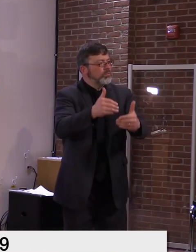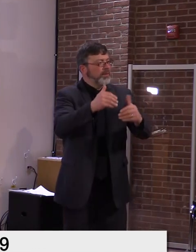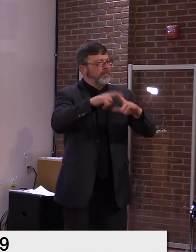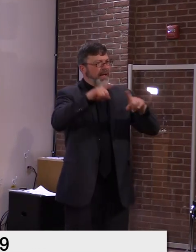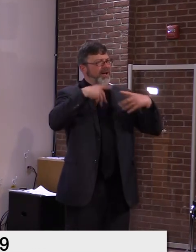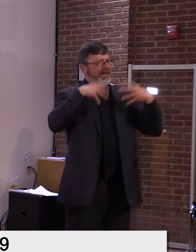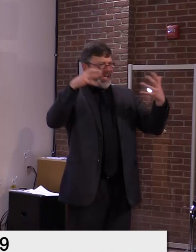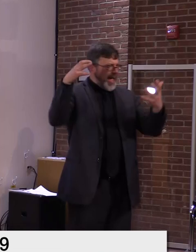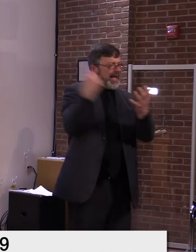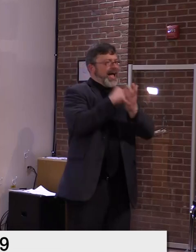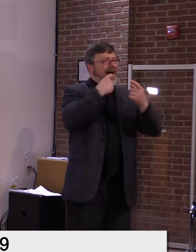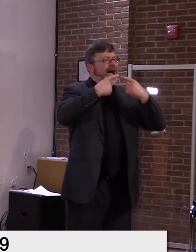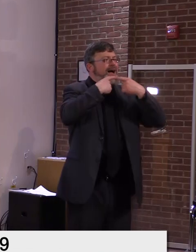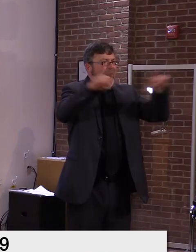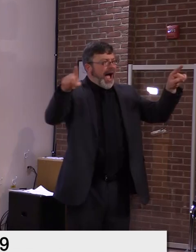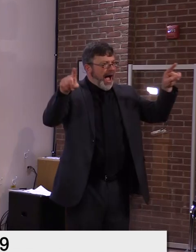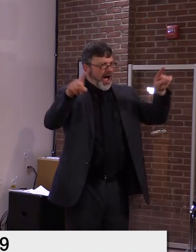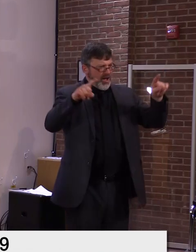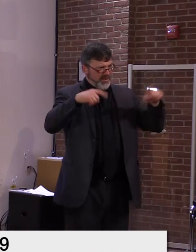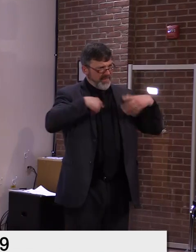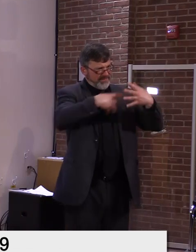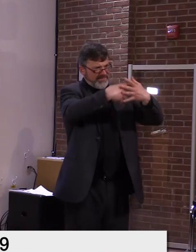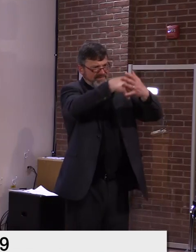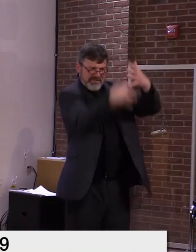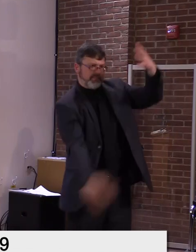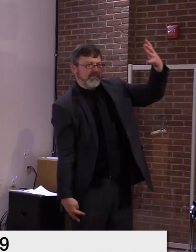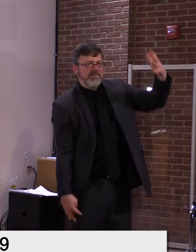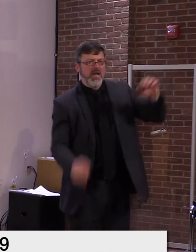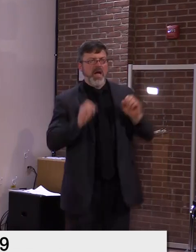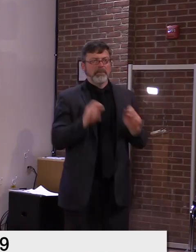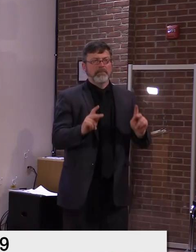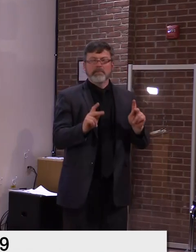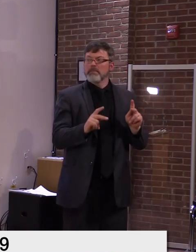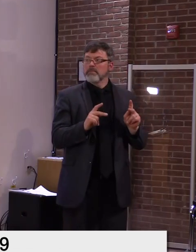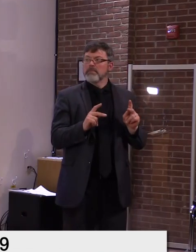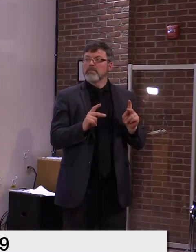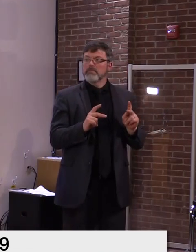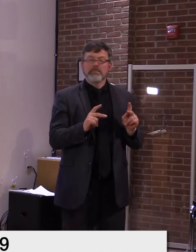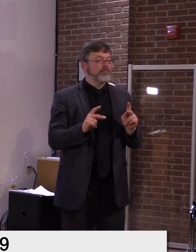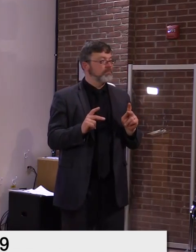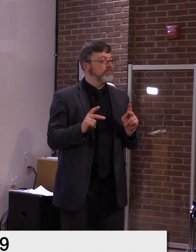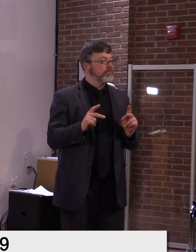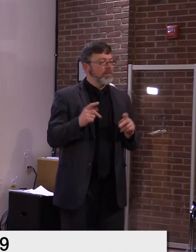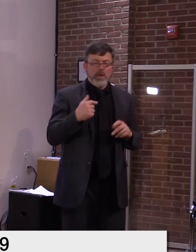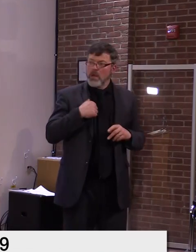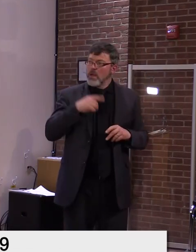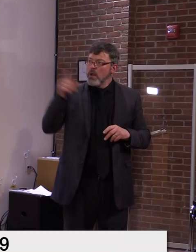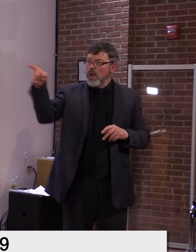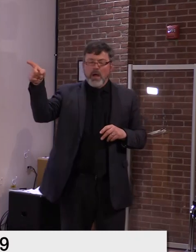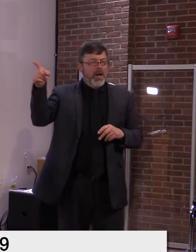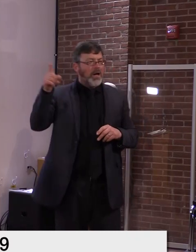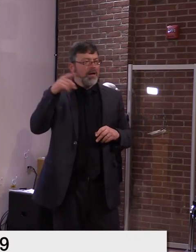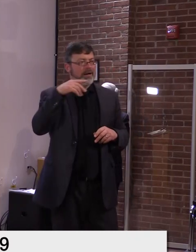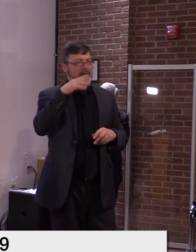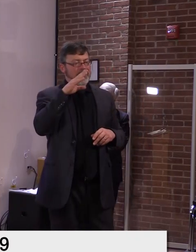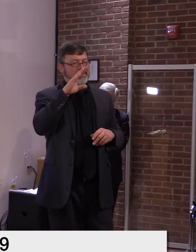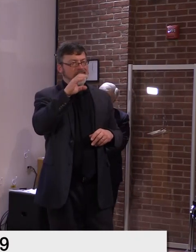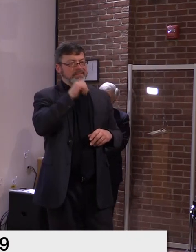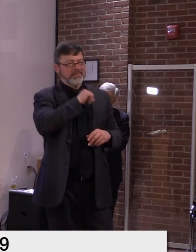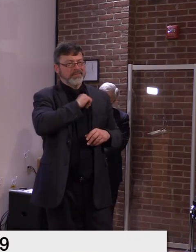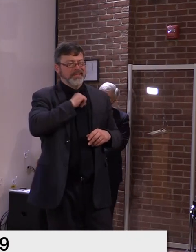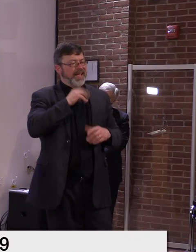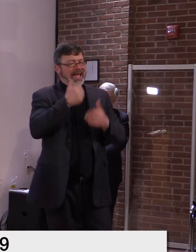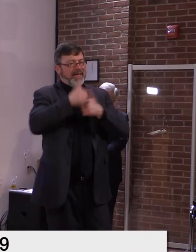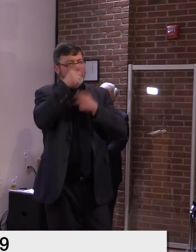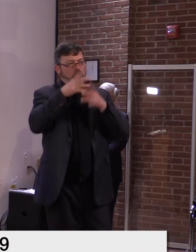give back to some of what they may have lost. But I may ask Secretary Boucher to comment further.